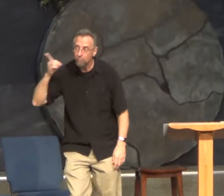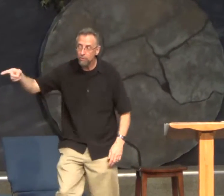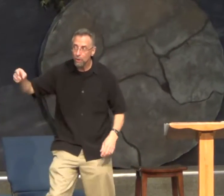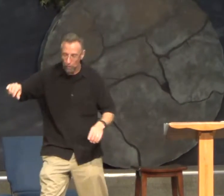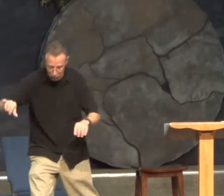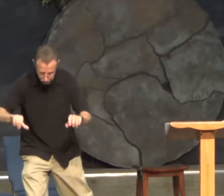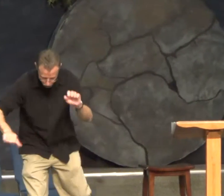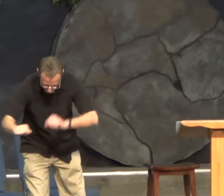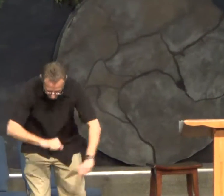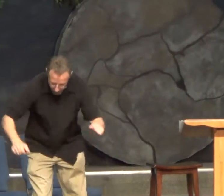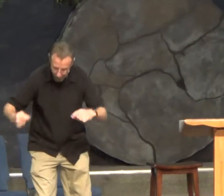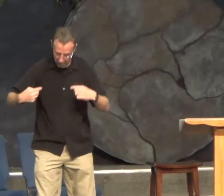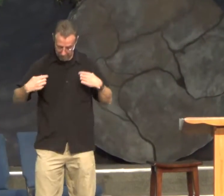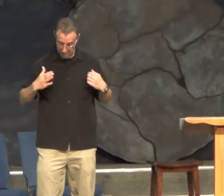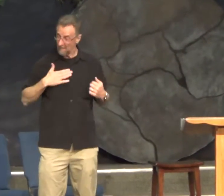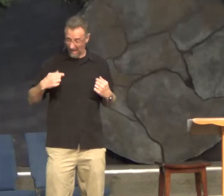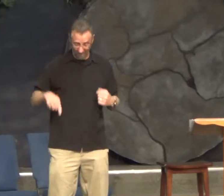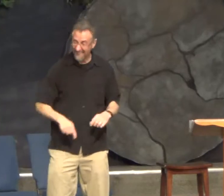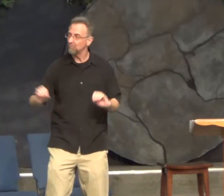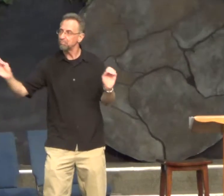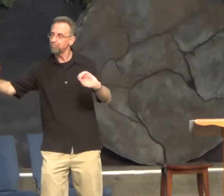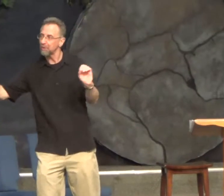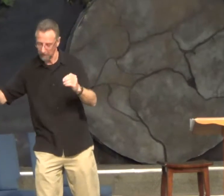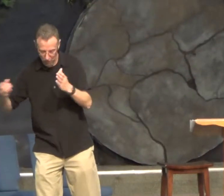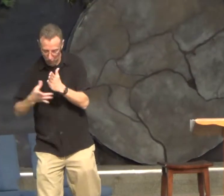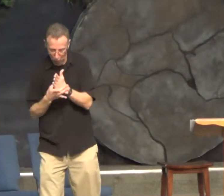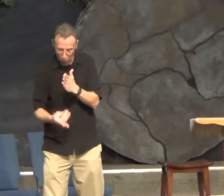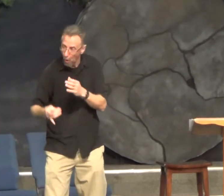But when you enter your home, you wash your feet.